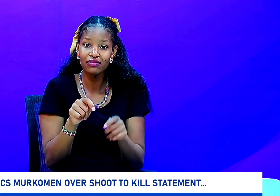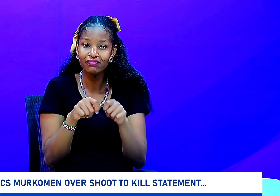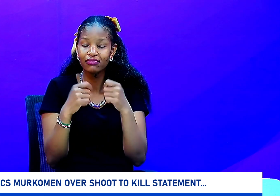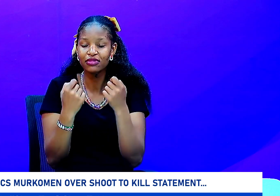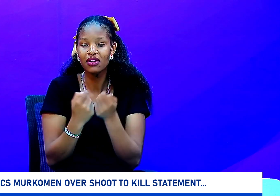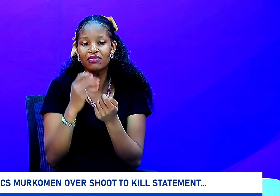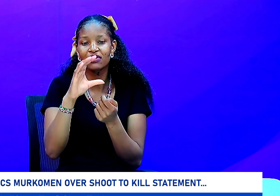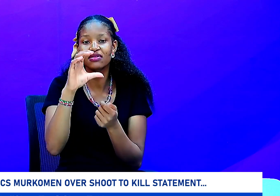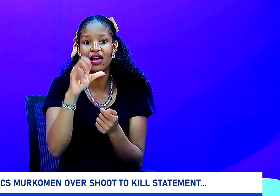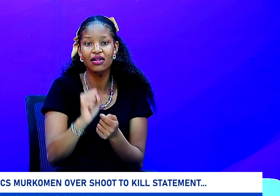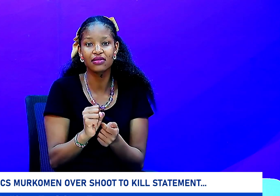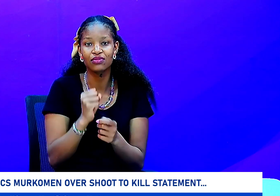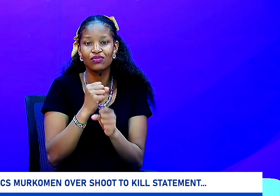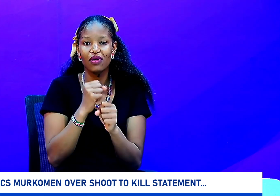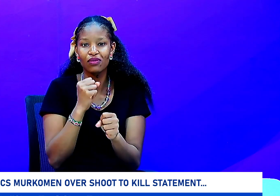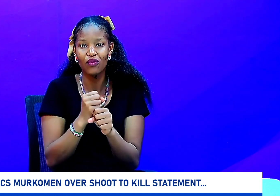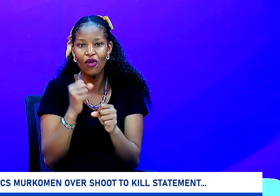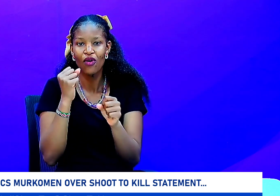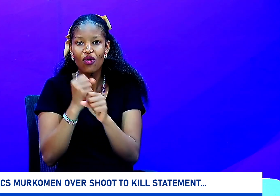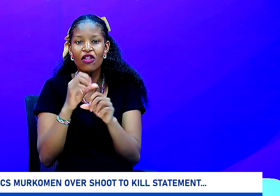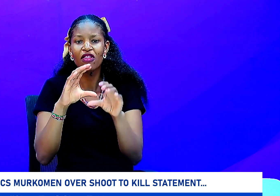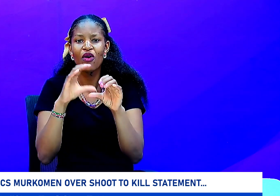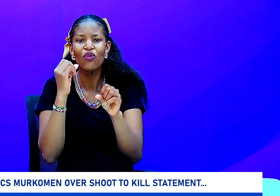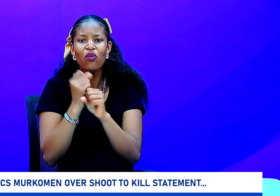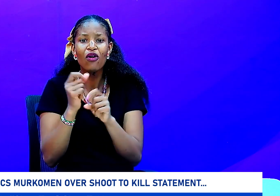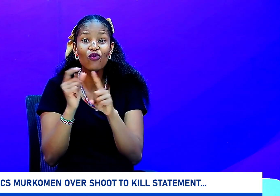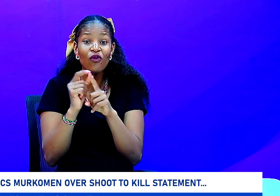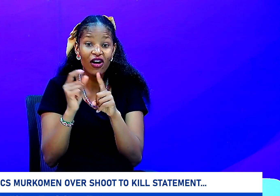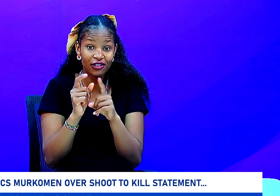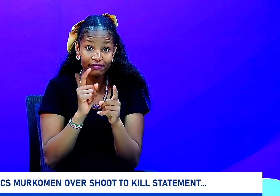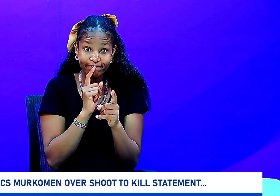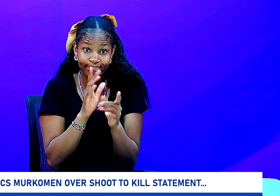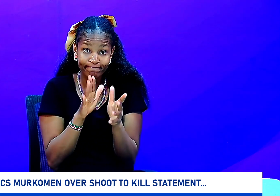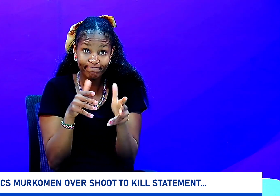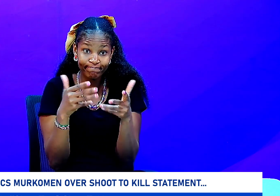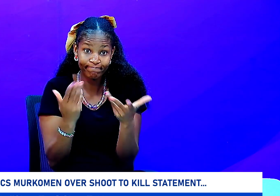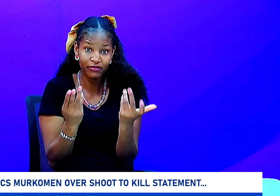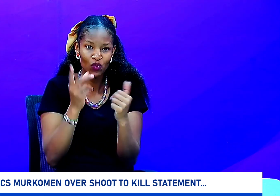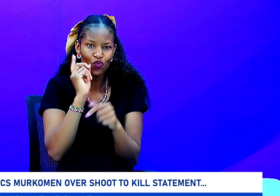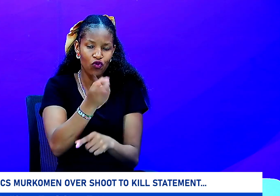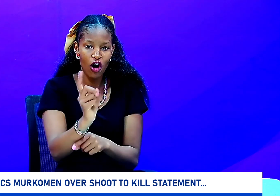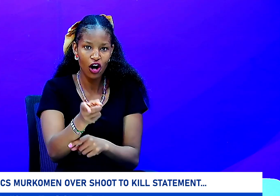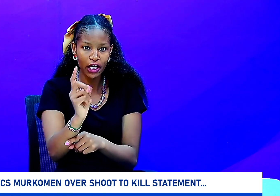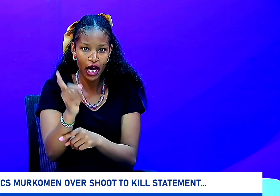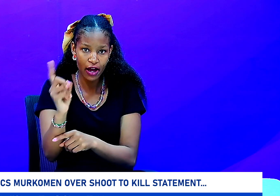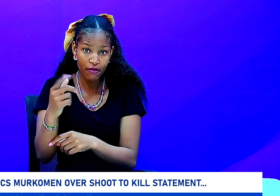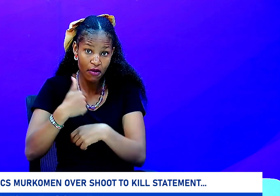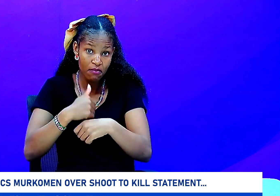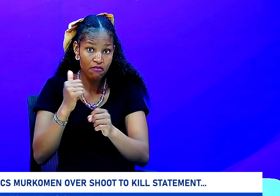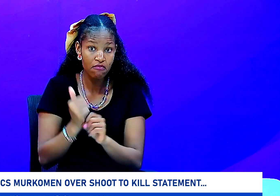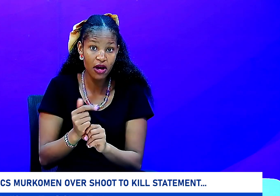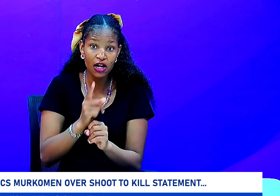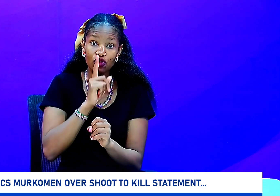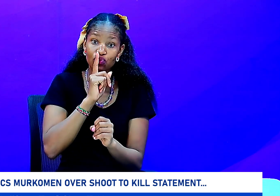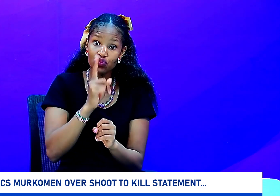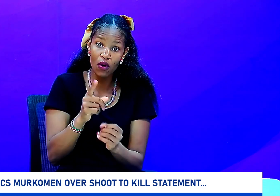The LSK have termed the CS words reckless, warning it could make